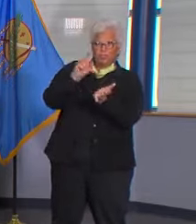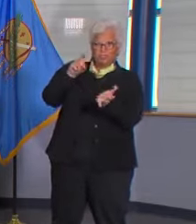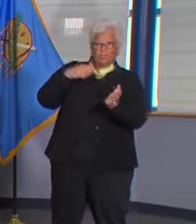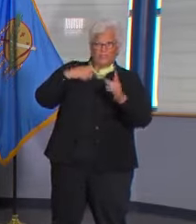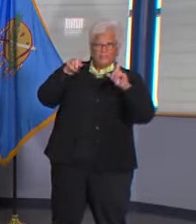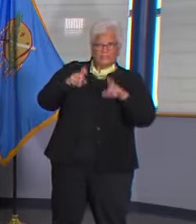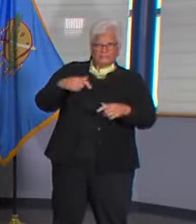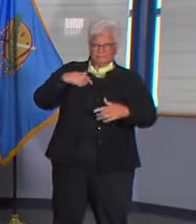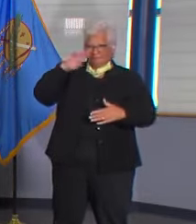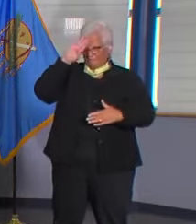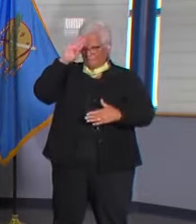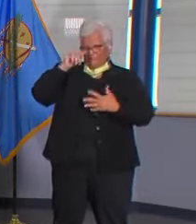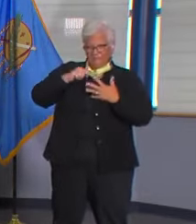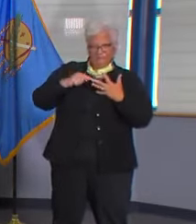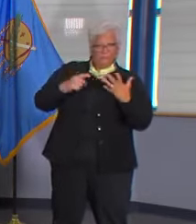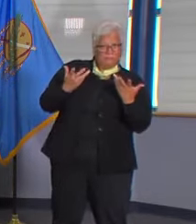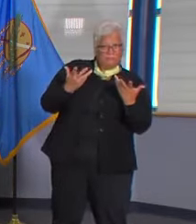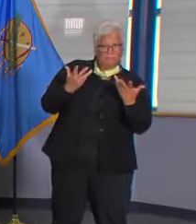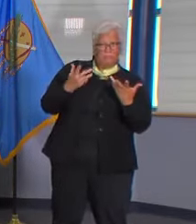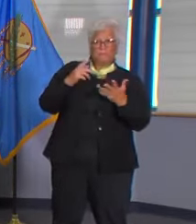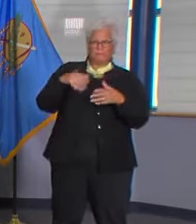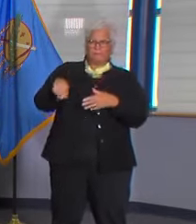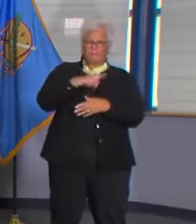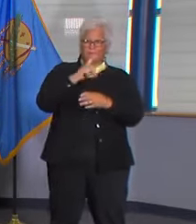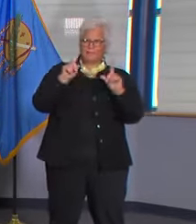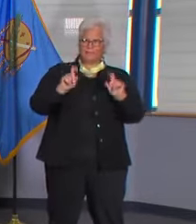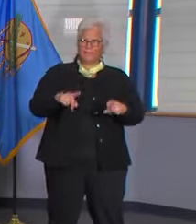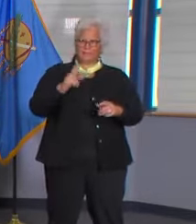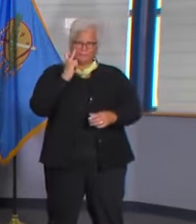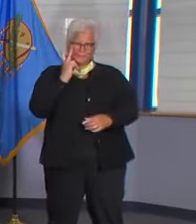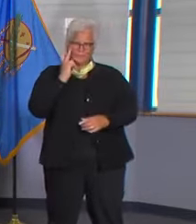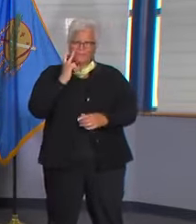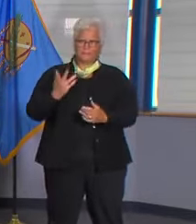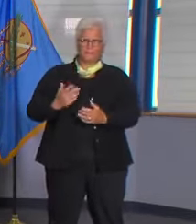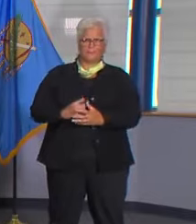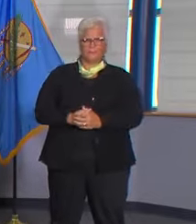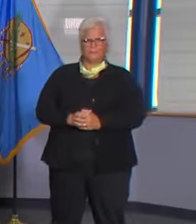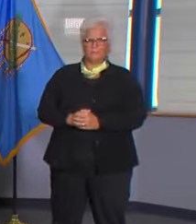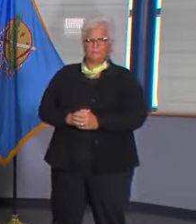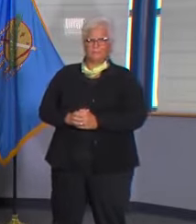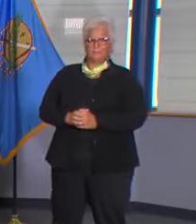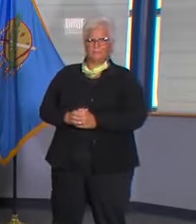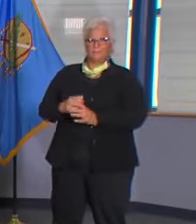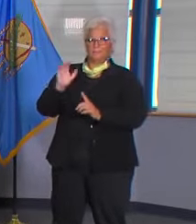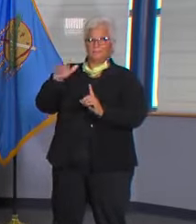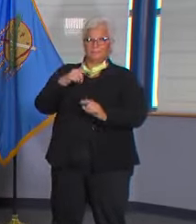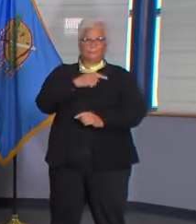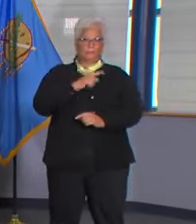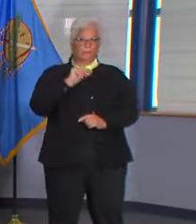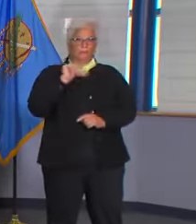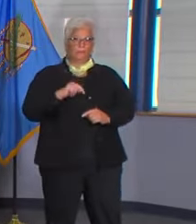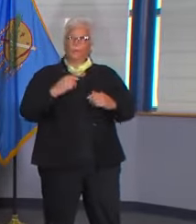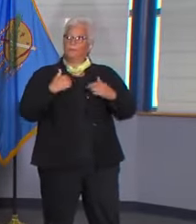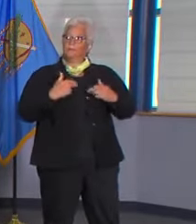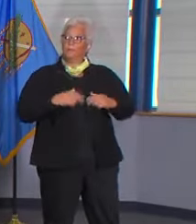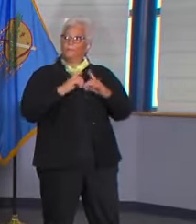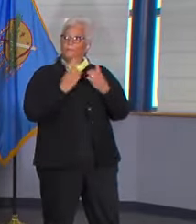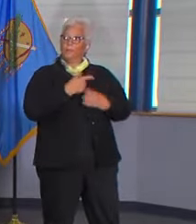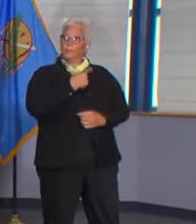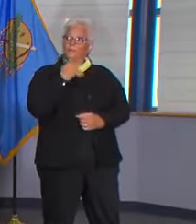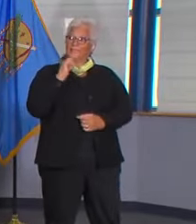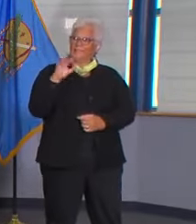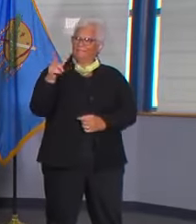if you're exposed, whether asymptomatic or not, you be tested 5 to 7 days after that exposure. You know, it's important that we detect those